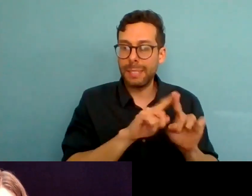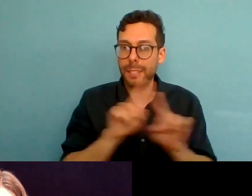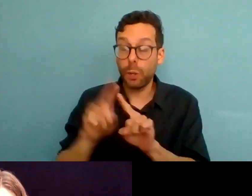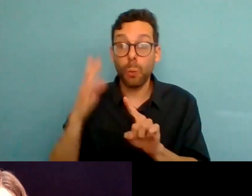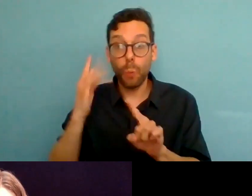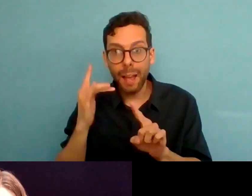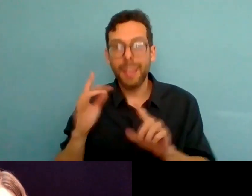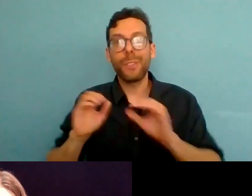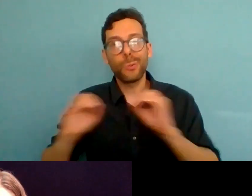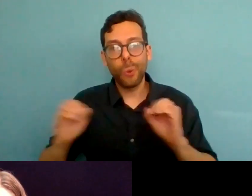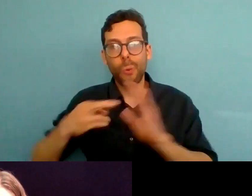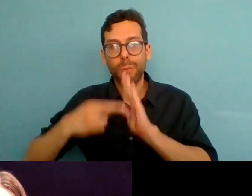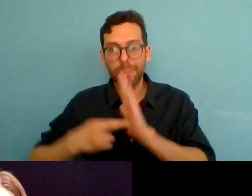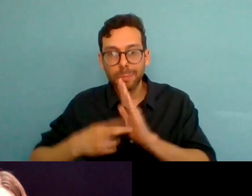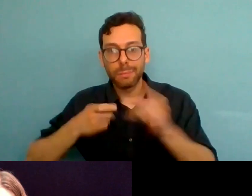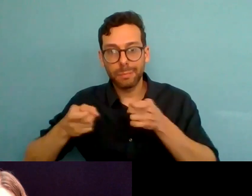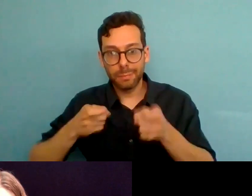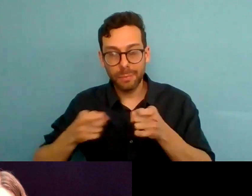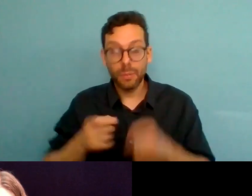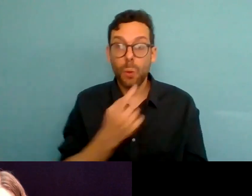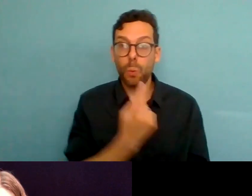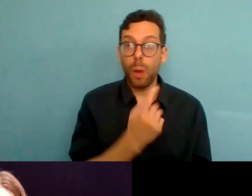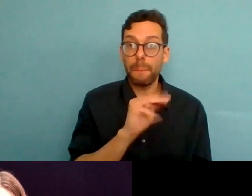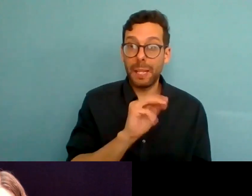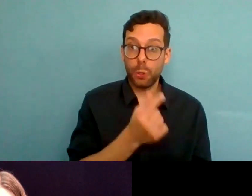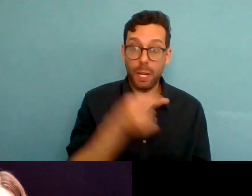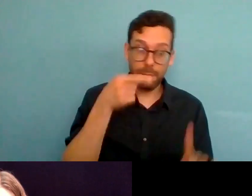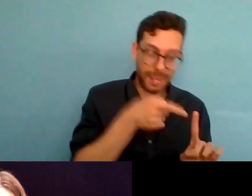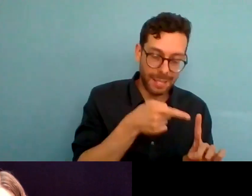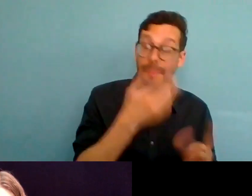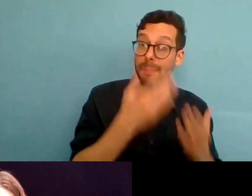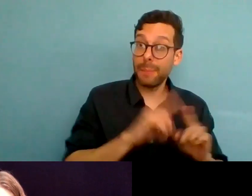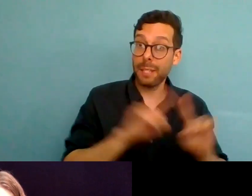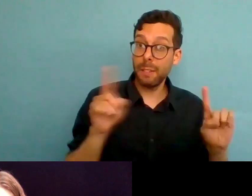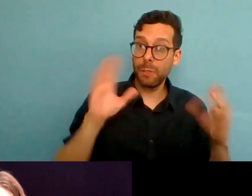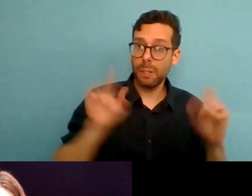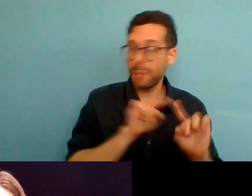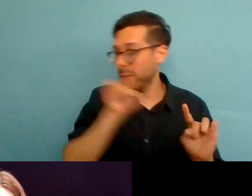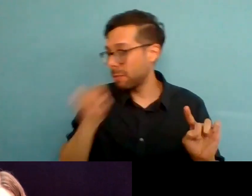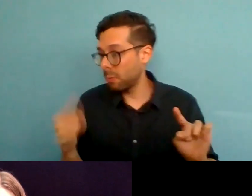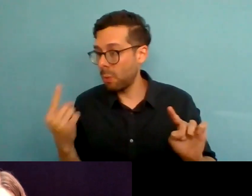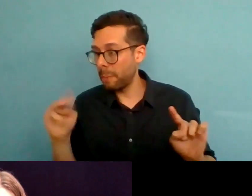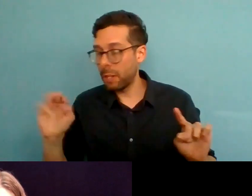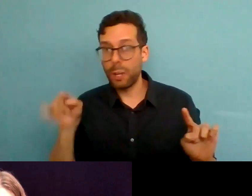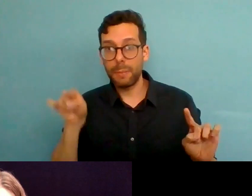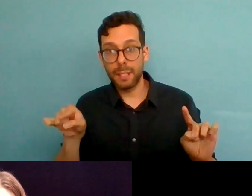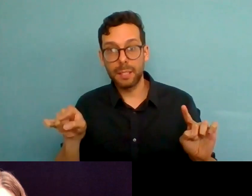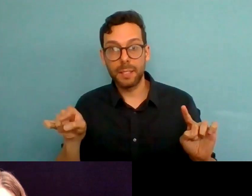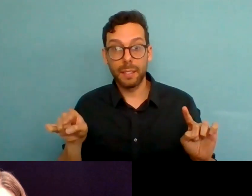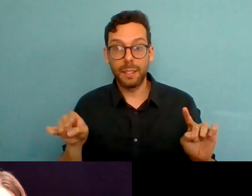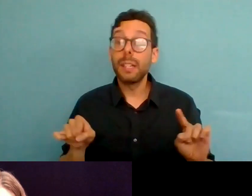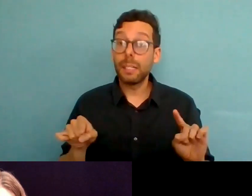one milligram can be different than the next, which can be different than the next. Does it mean it is?